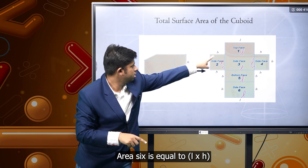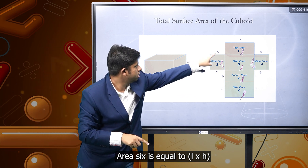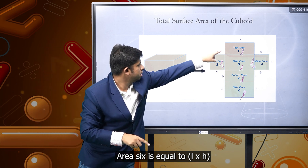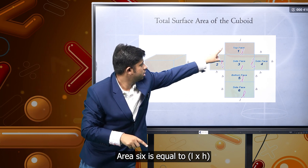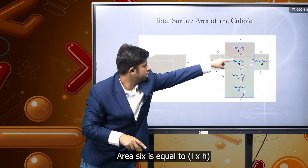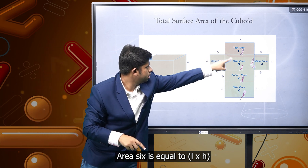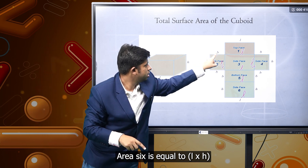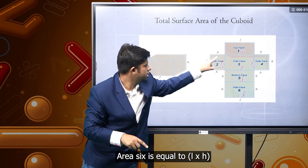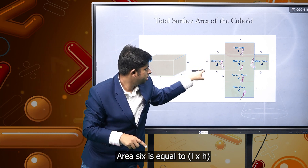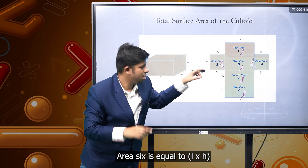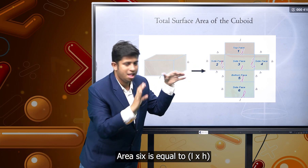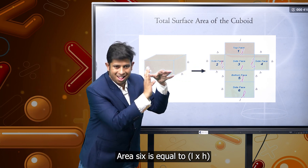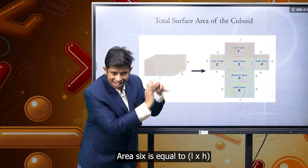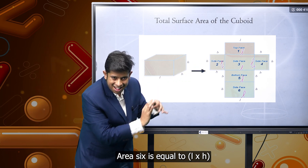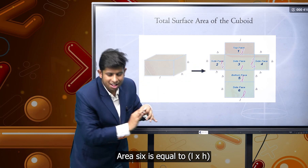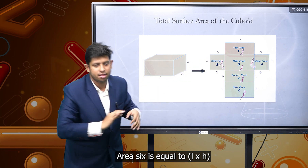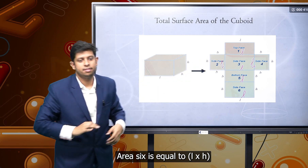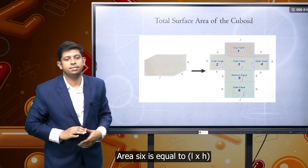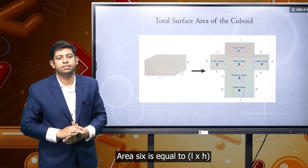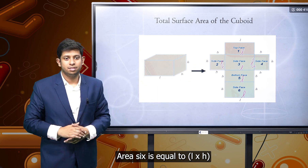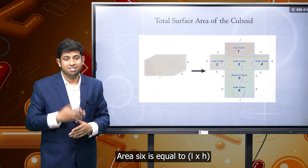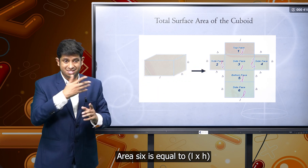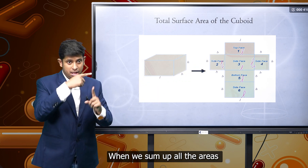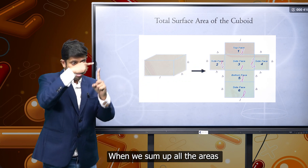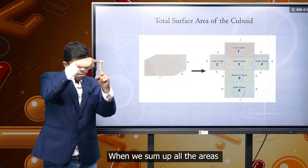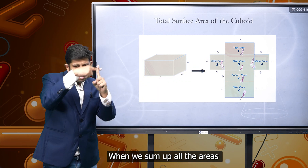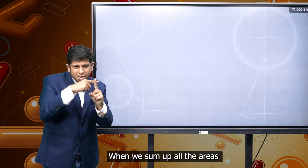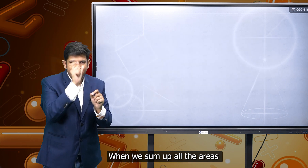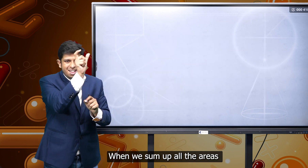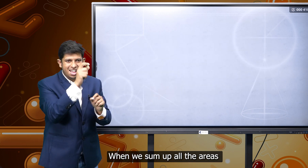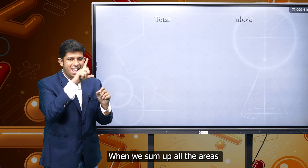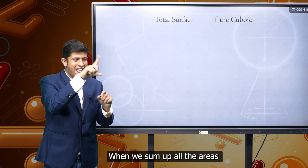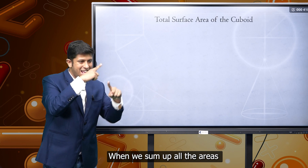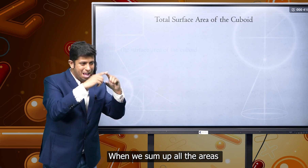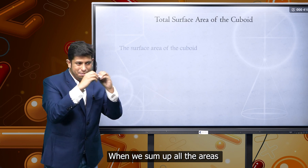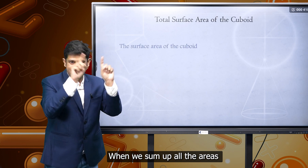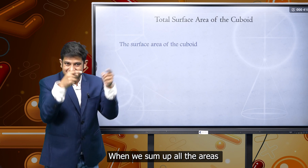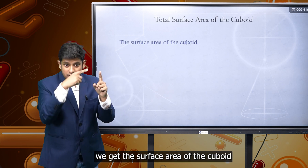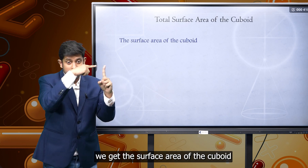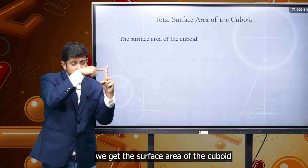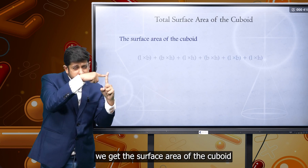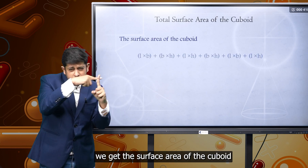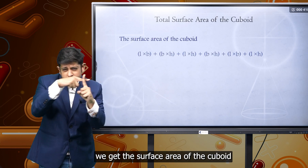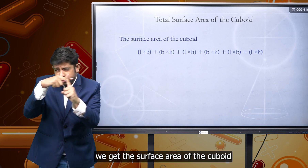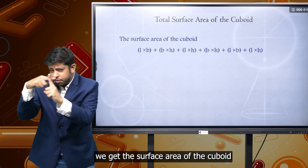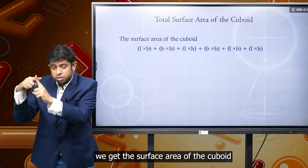area 6 is equal to L into H. When we sum up all the areas, we get the surface area of the